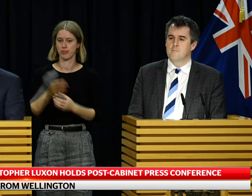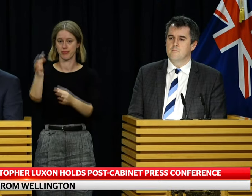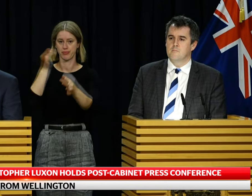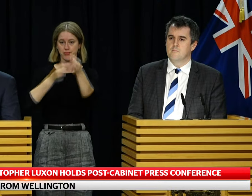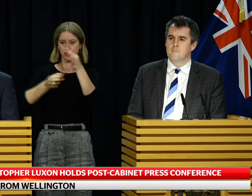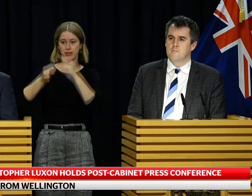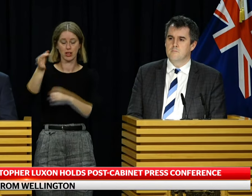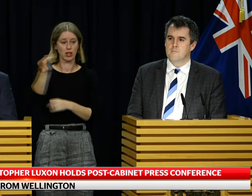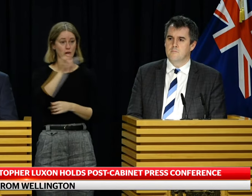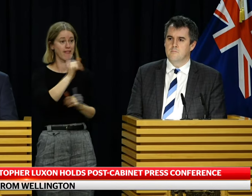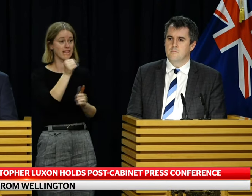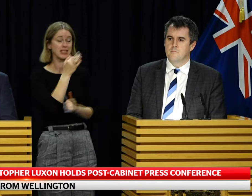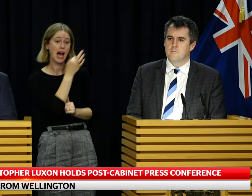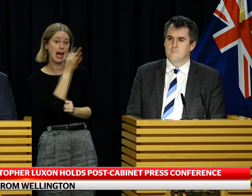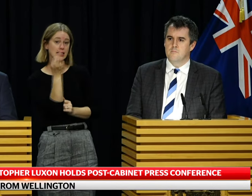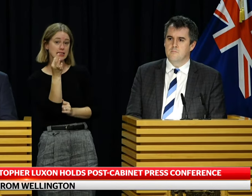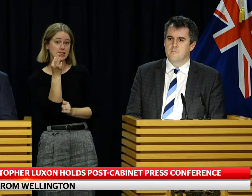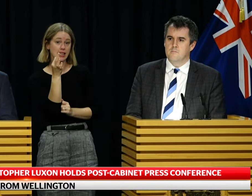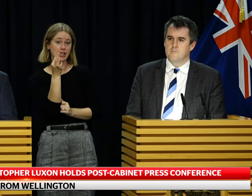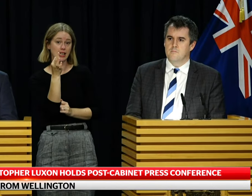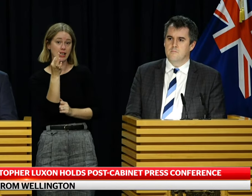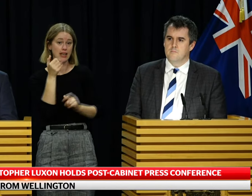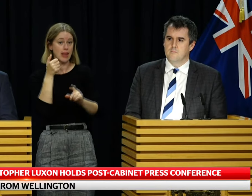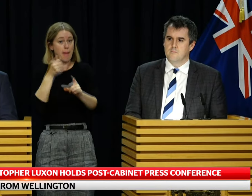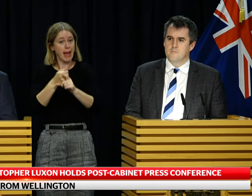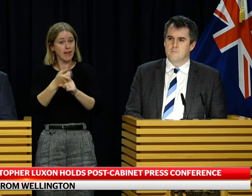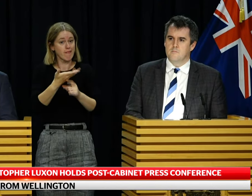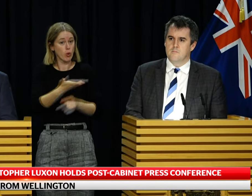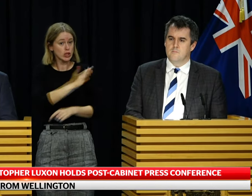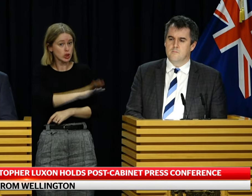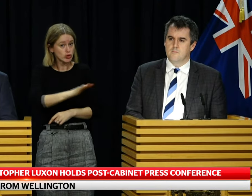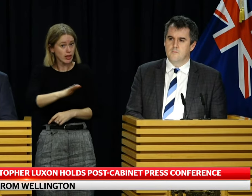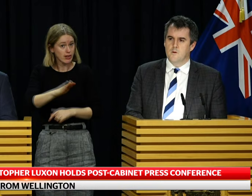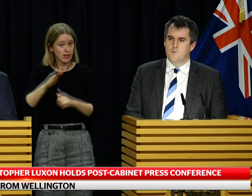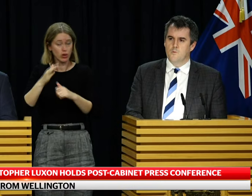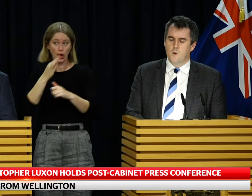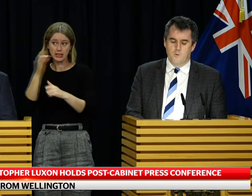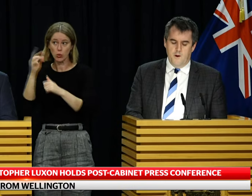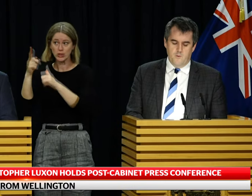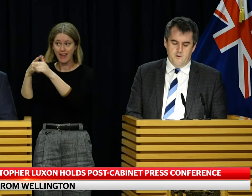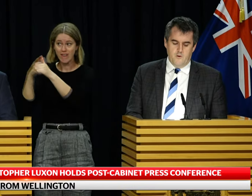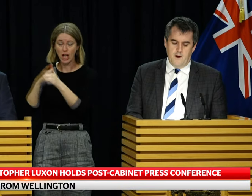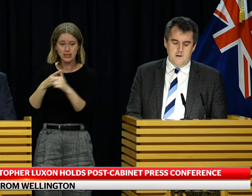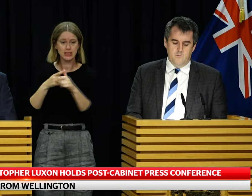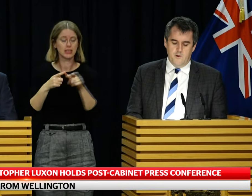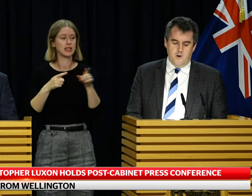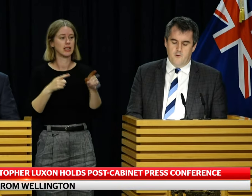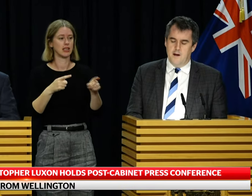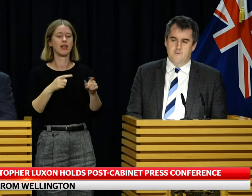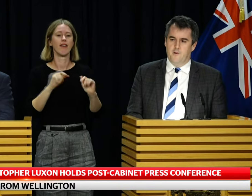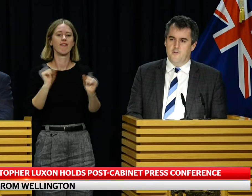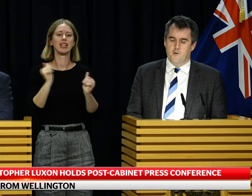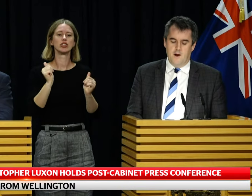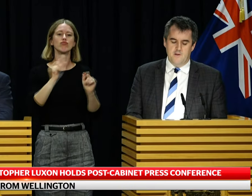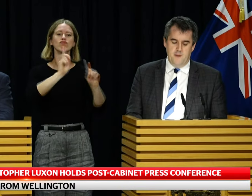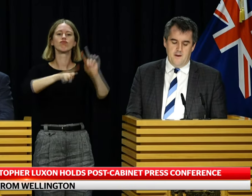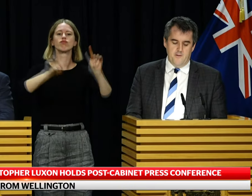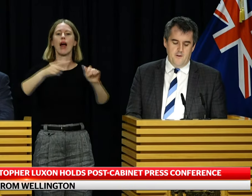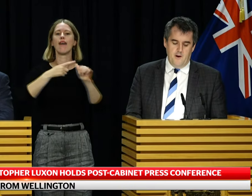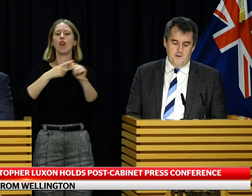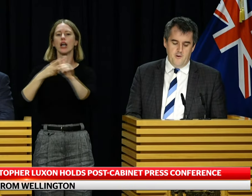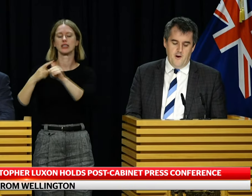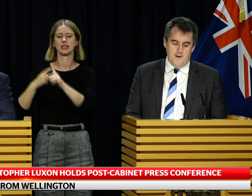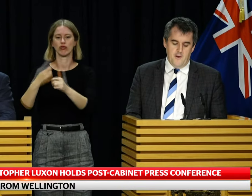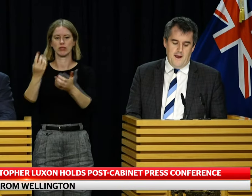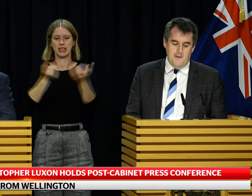Did you ask for any advice about the implications on children living in these households before you announced this policy? We took a range of advice on a range of